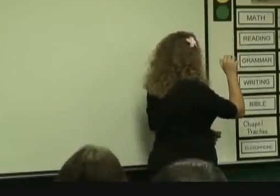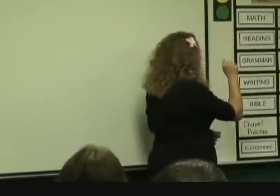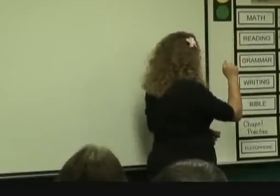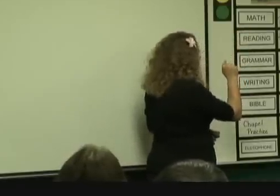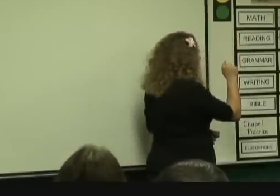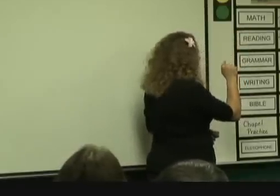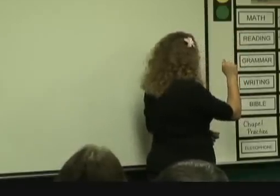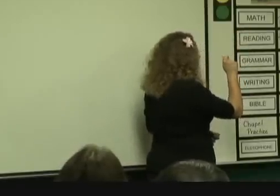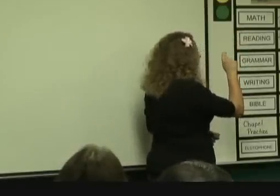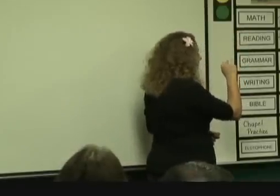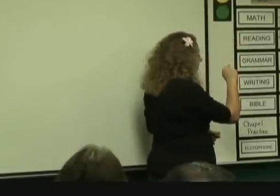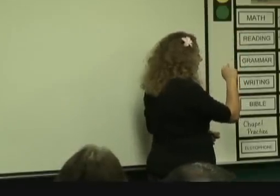M-A-T-H.